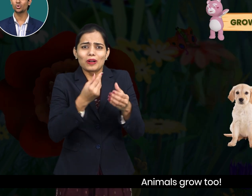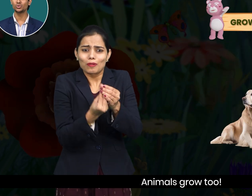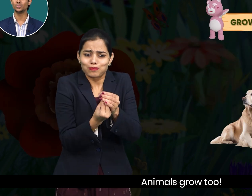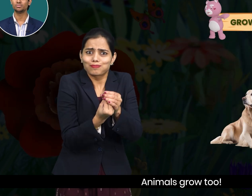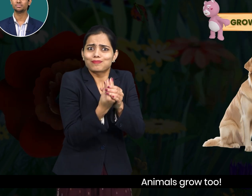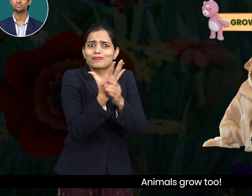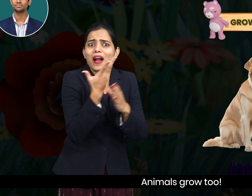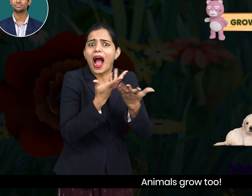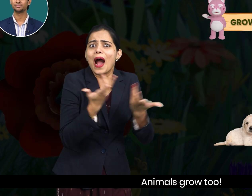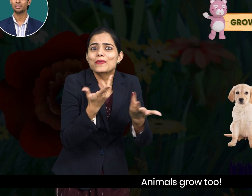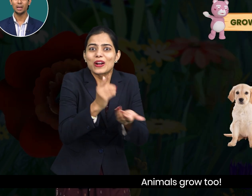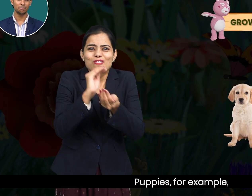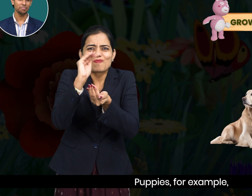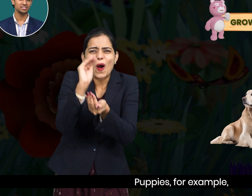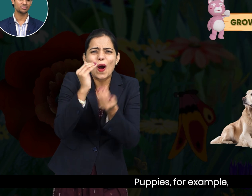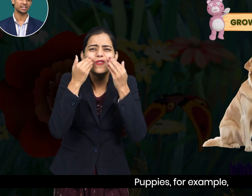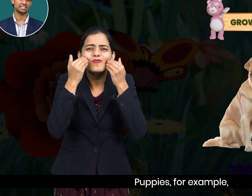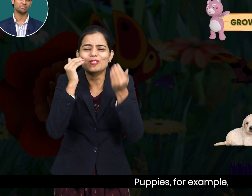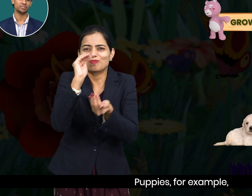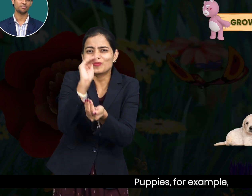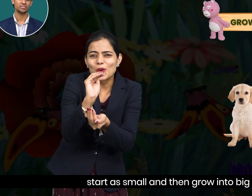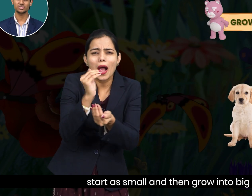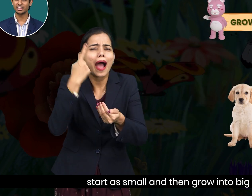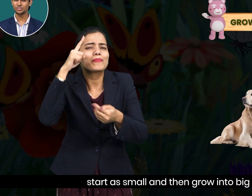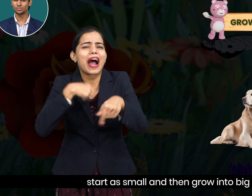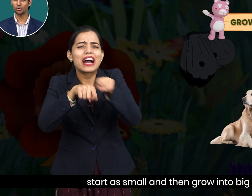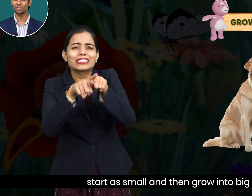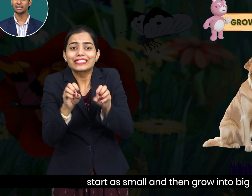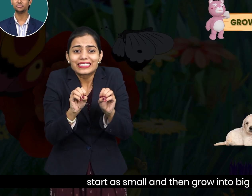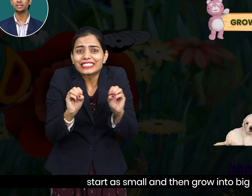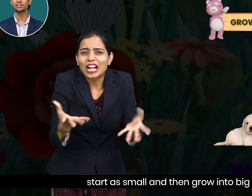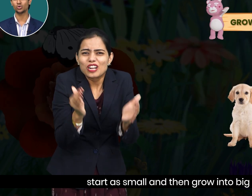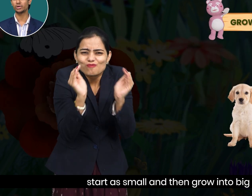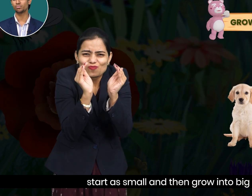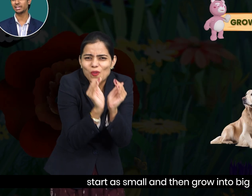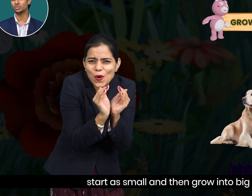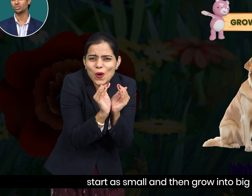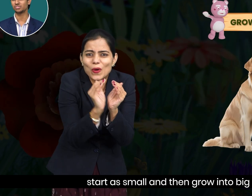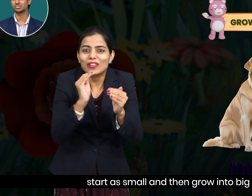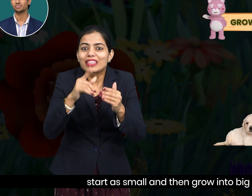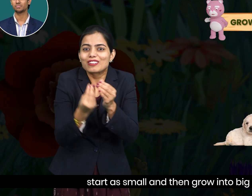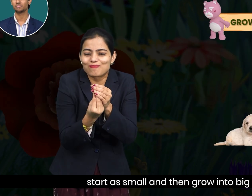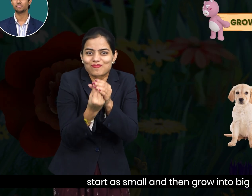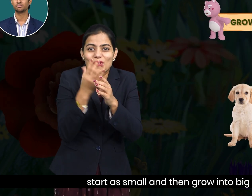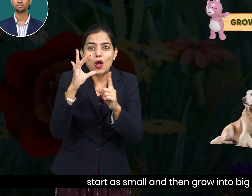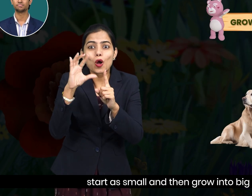Animals grow too. Puppies, for example, start as small and then grow into big